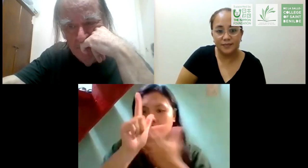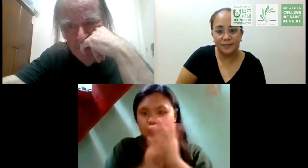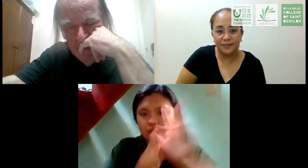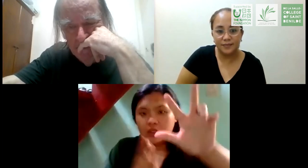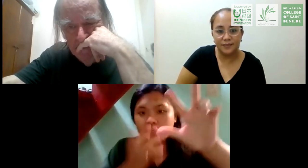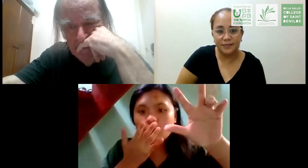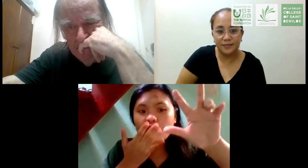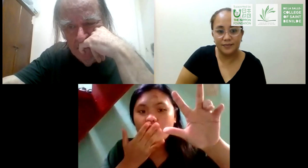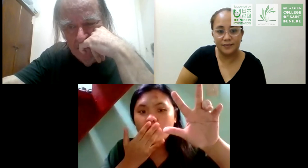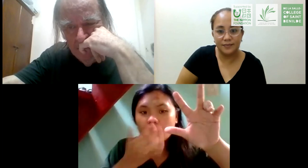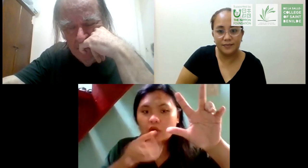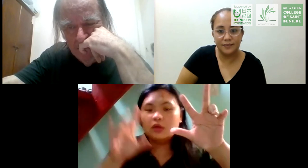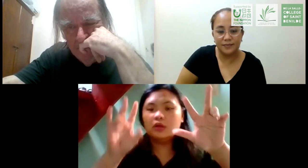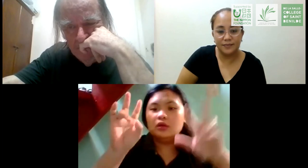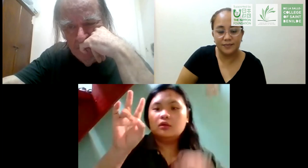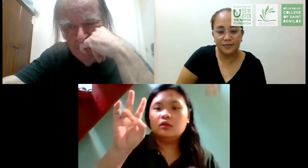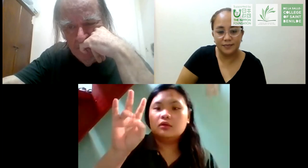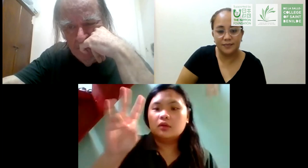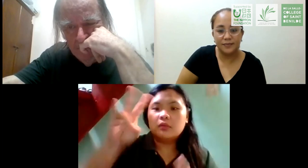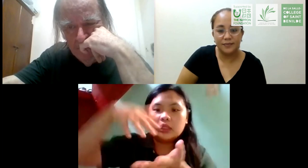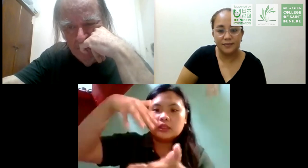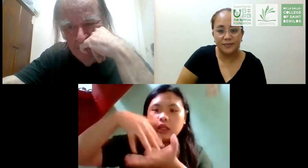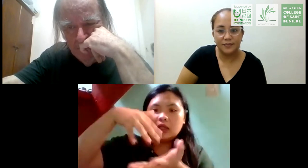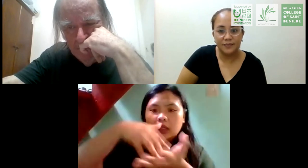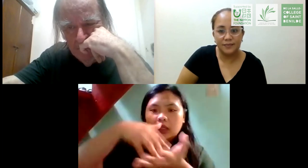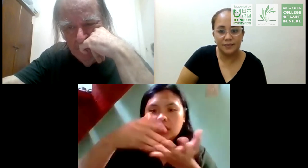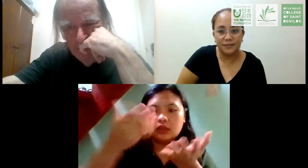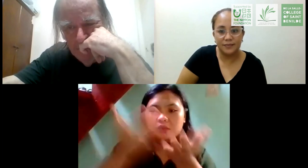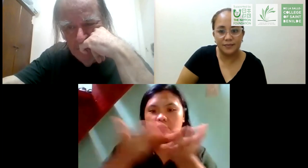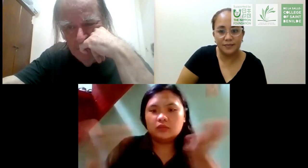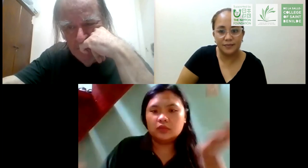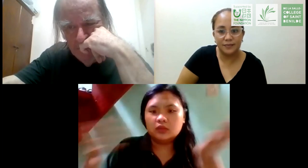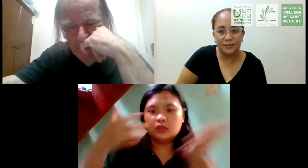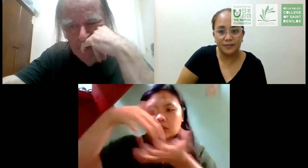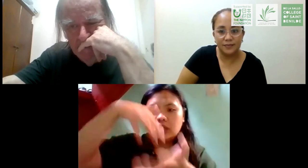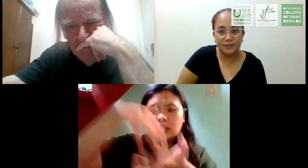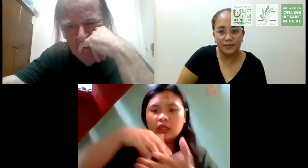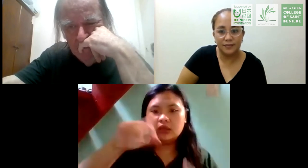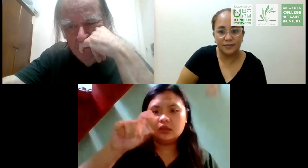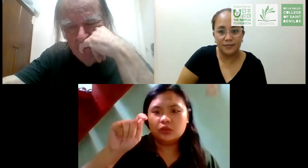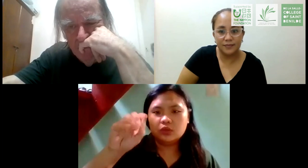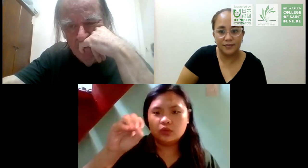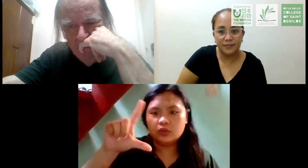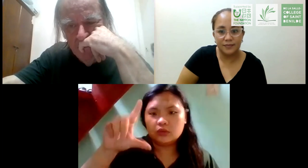So color is lesson 3, and lesson 7 is study tools.